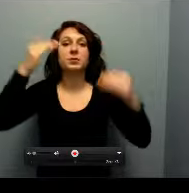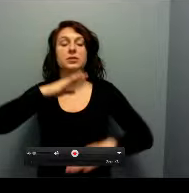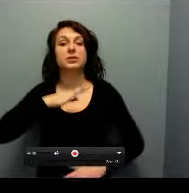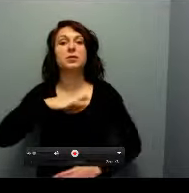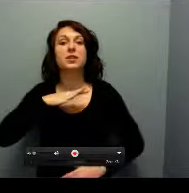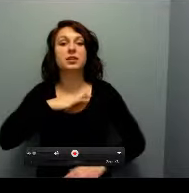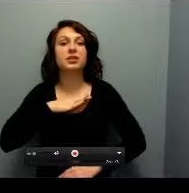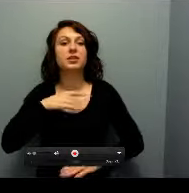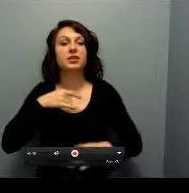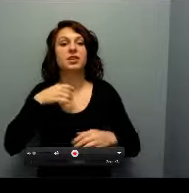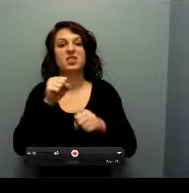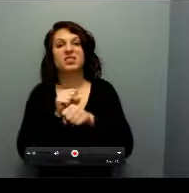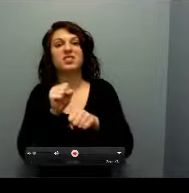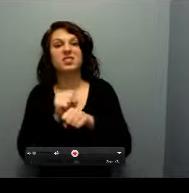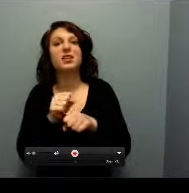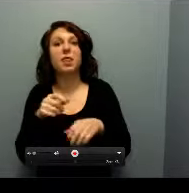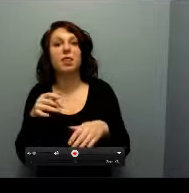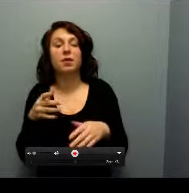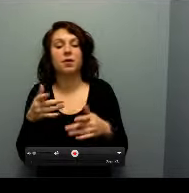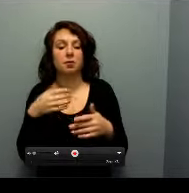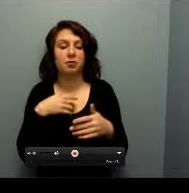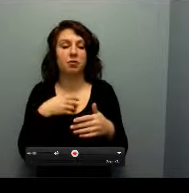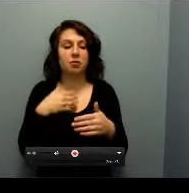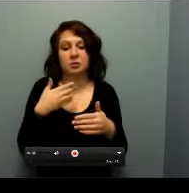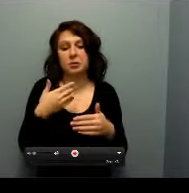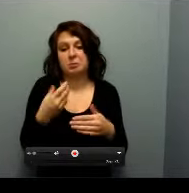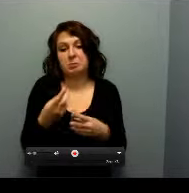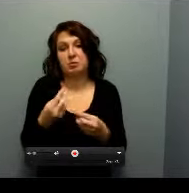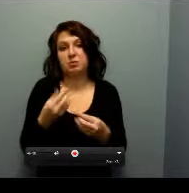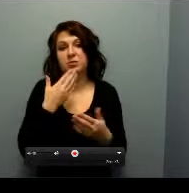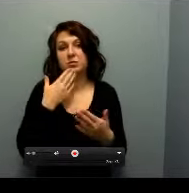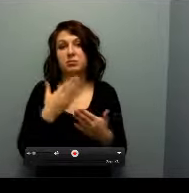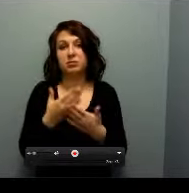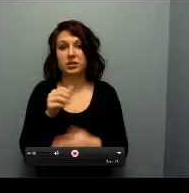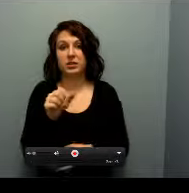and they're performing them in a satisfactory manner.